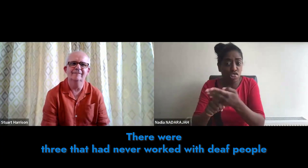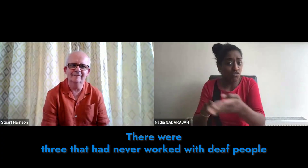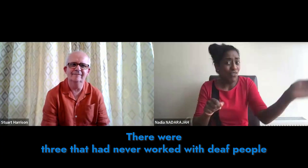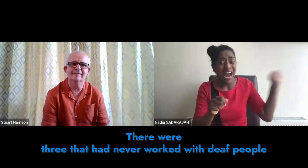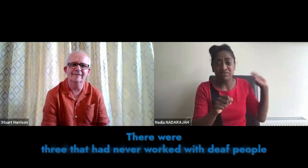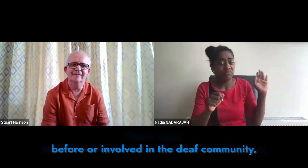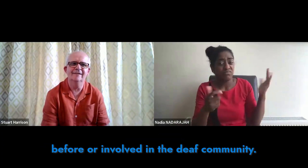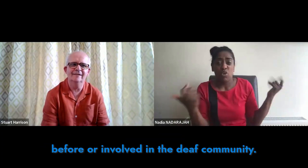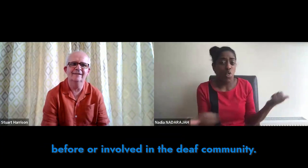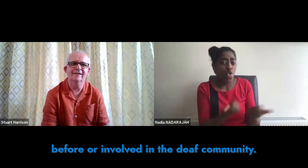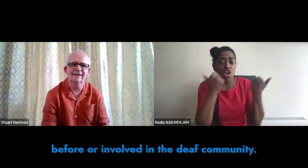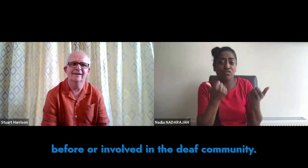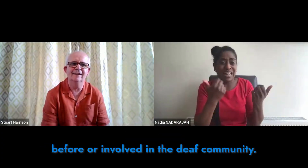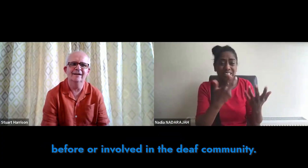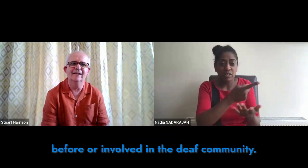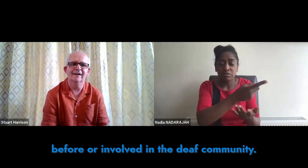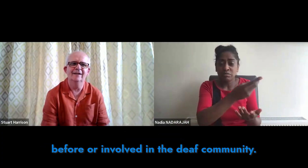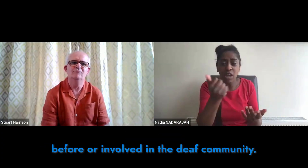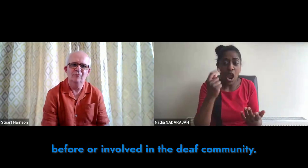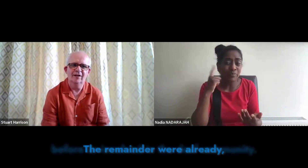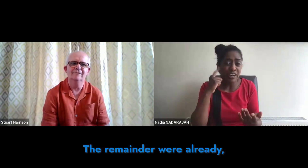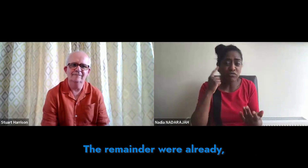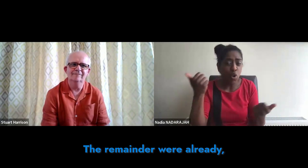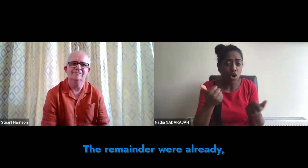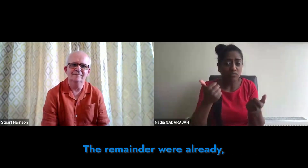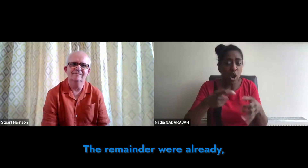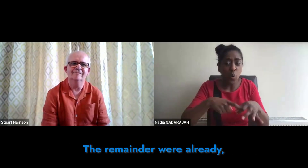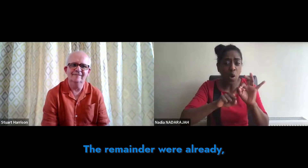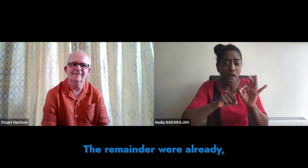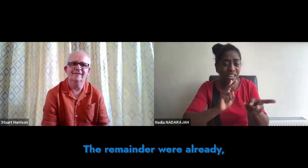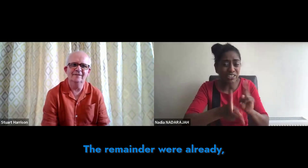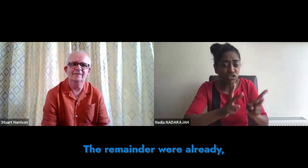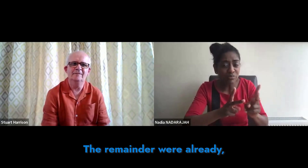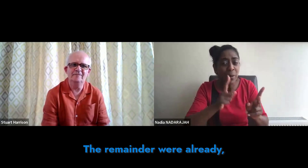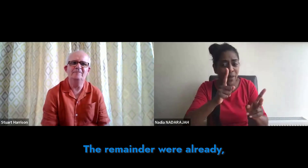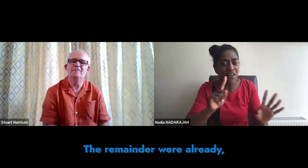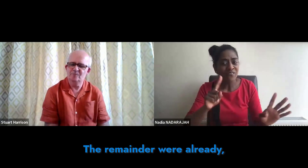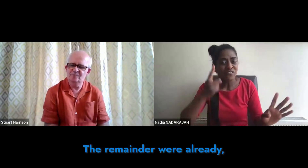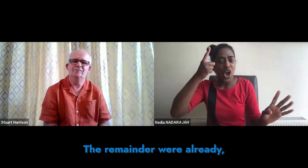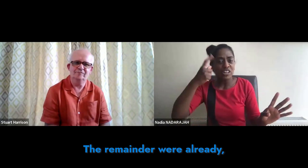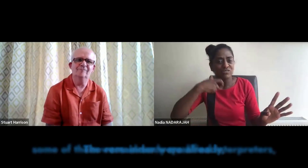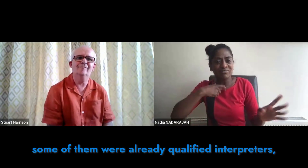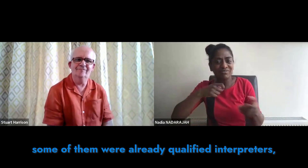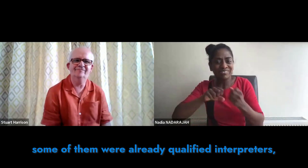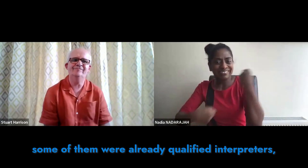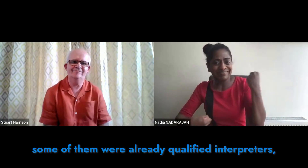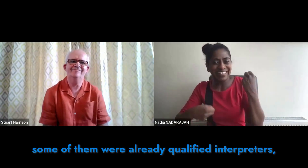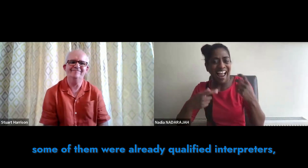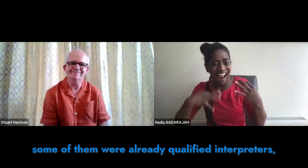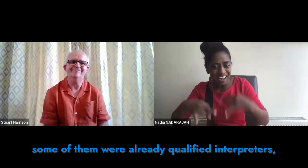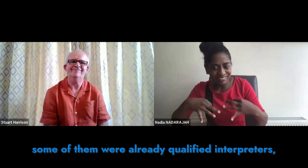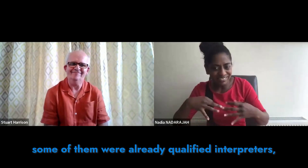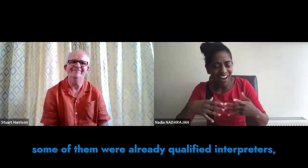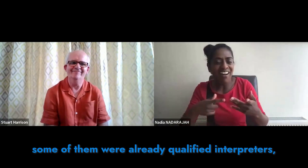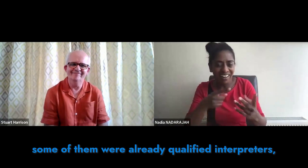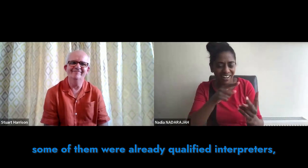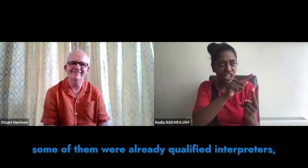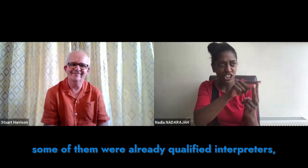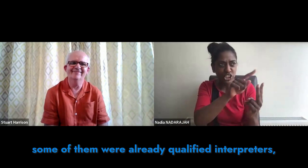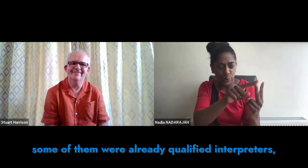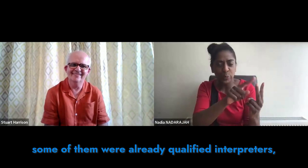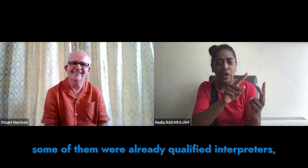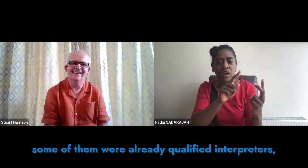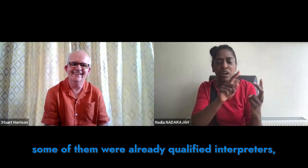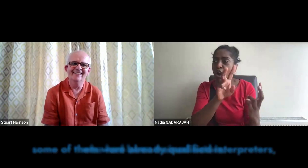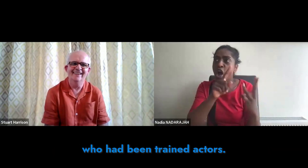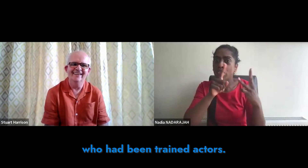deaf people before or involved in the deaf community. The remainder already had qualifications. Some of them were already